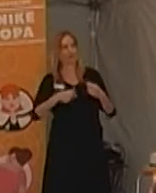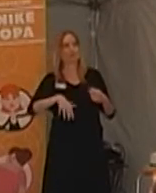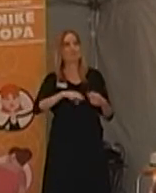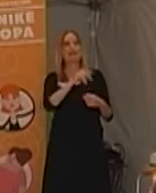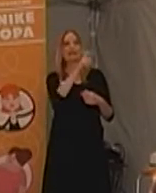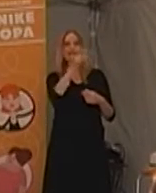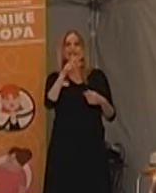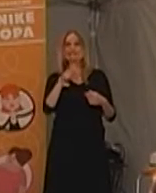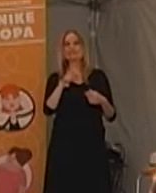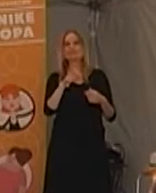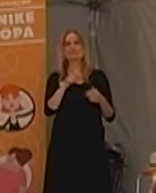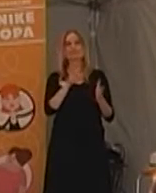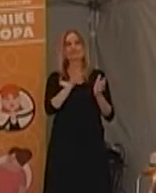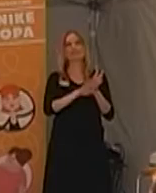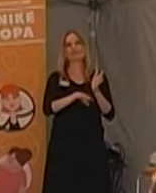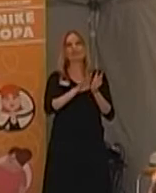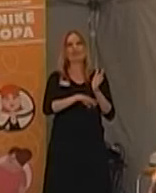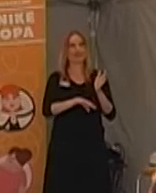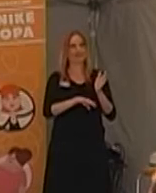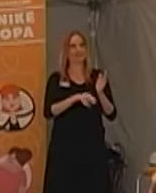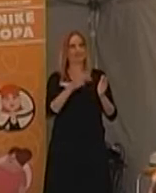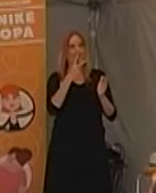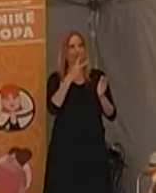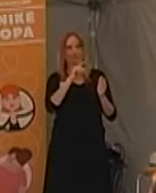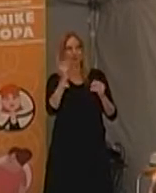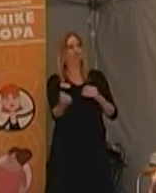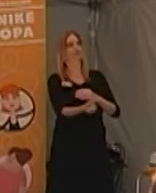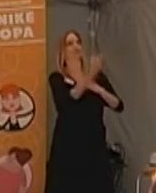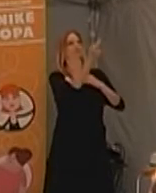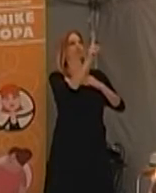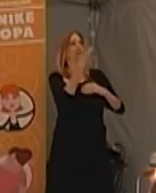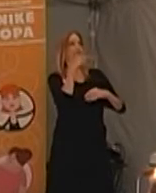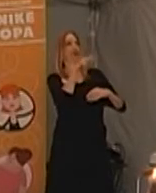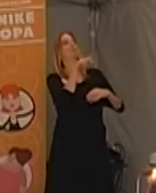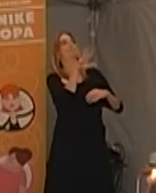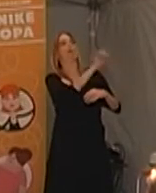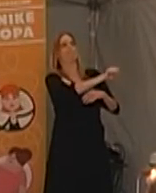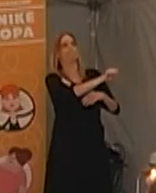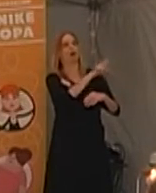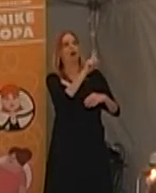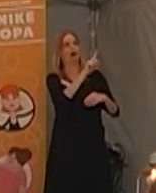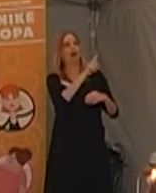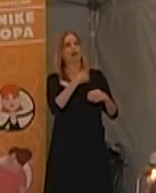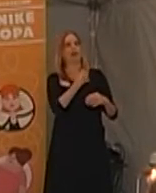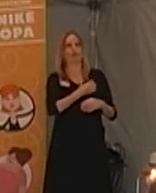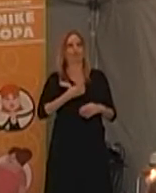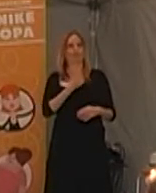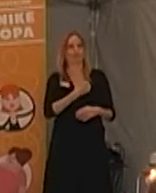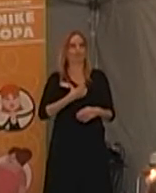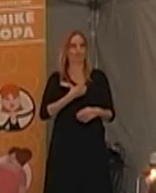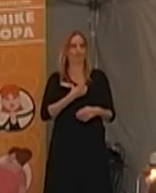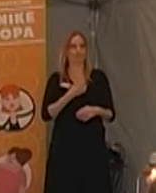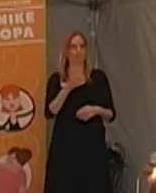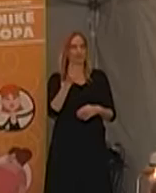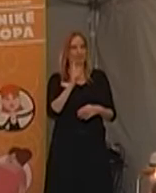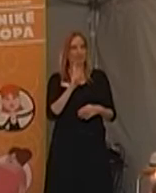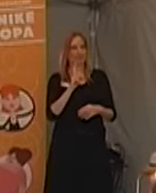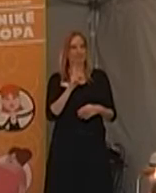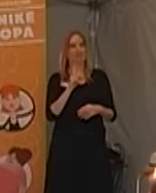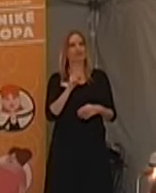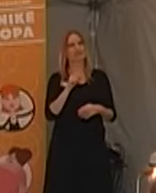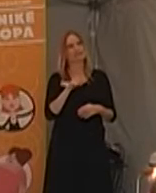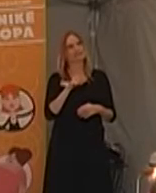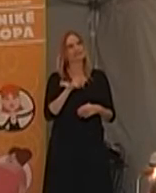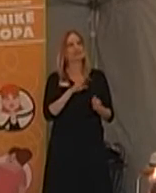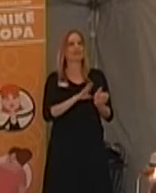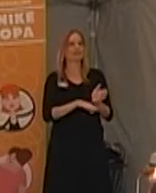what pops out as big or spectacular or something. But what is really important is quite often